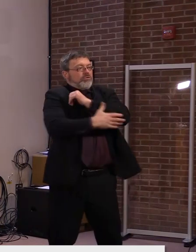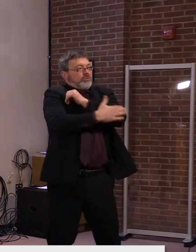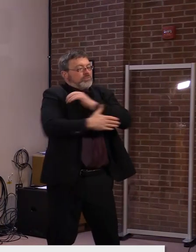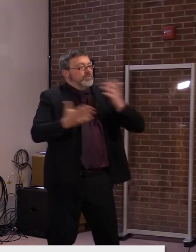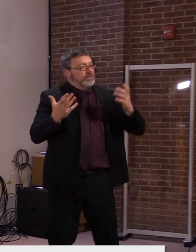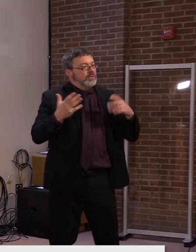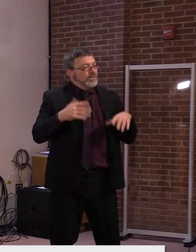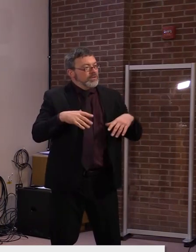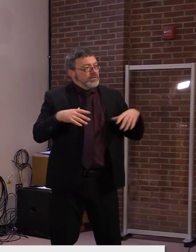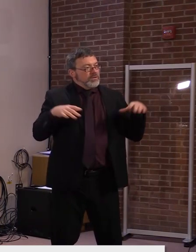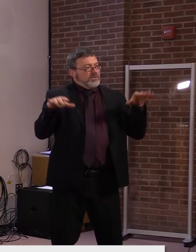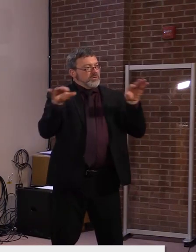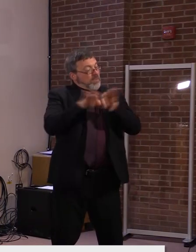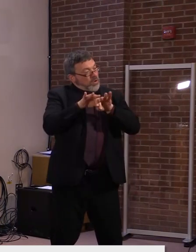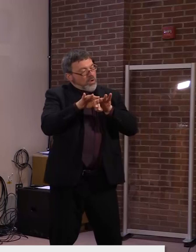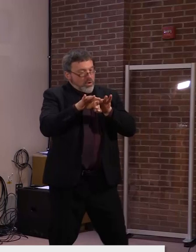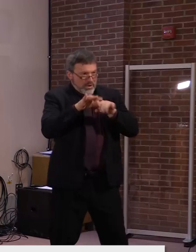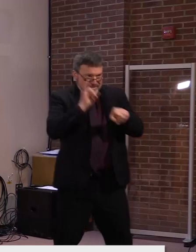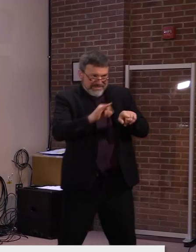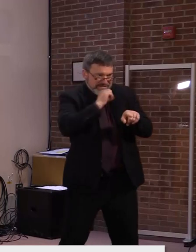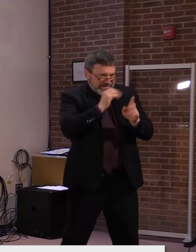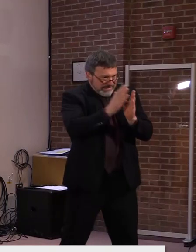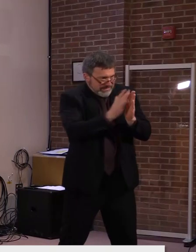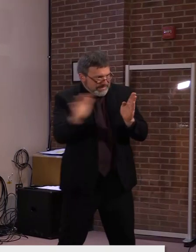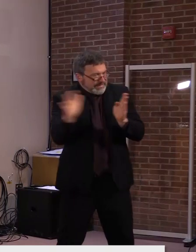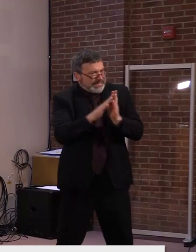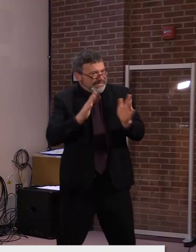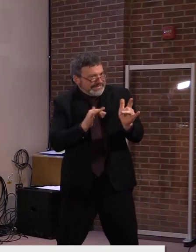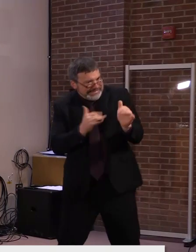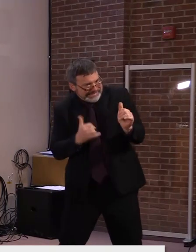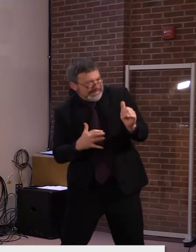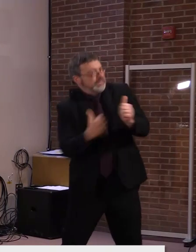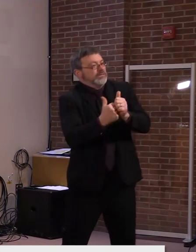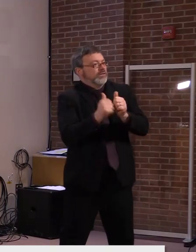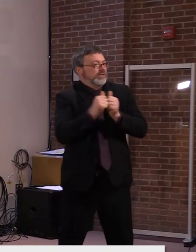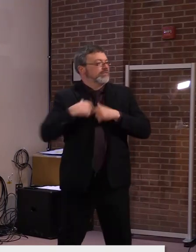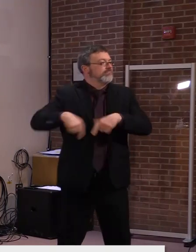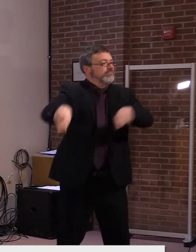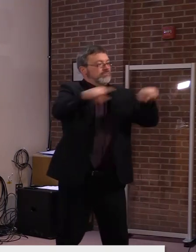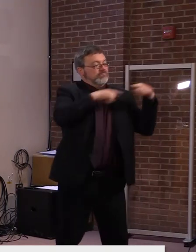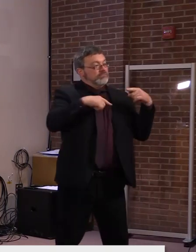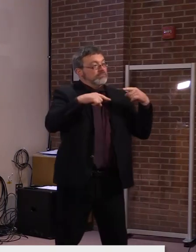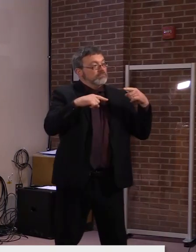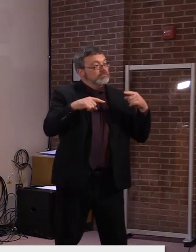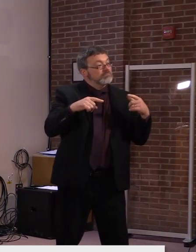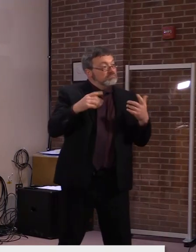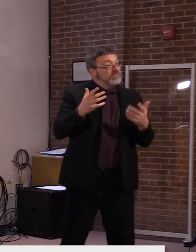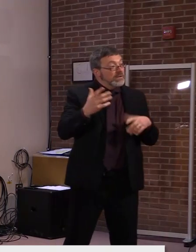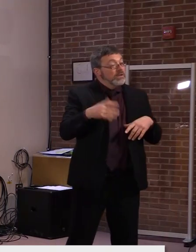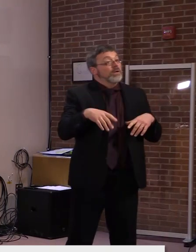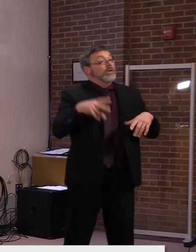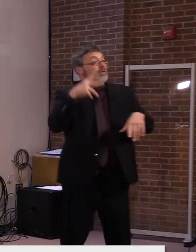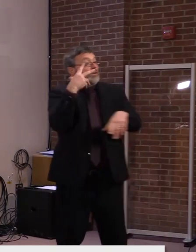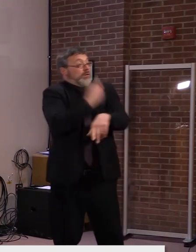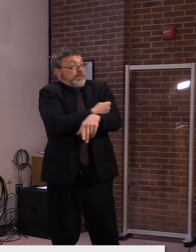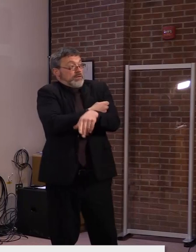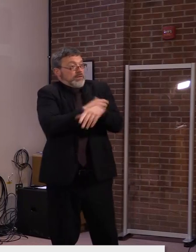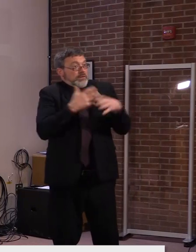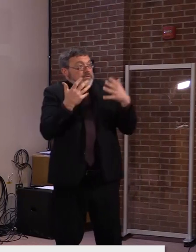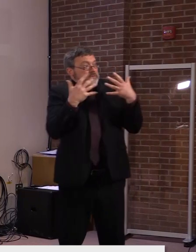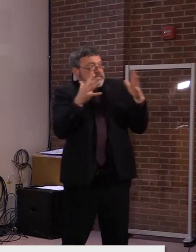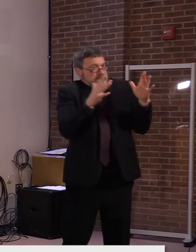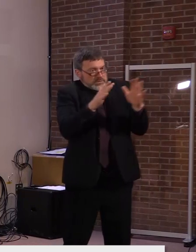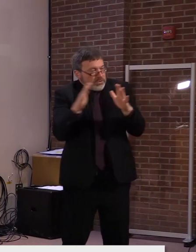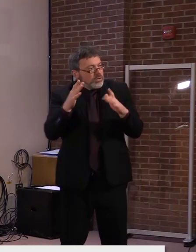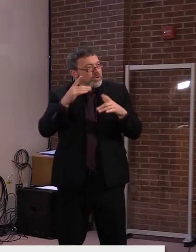They're seeing the highest case rates still. And hopefully, once they are fully vaccinated, that will have a favorable impact on our cases.